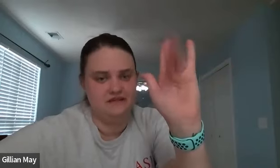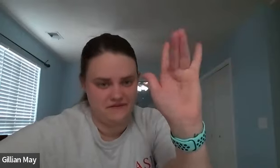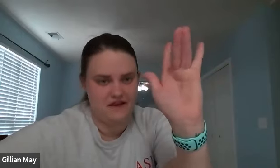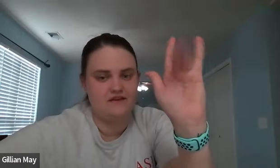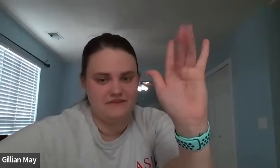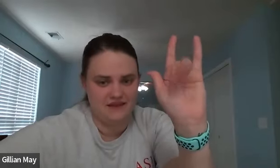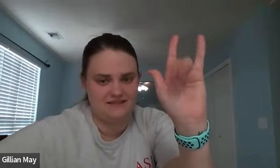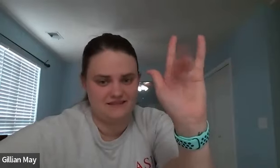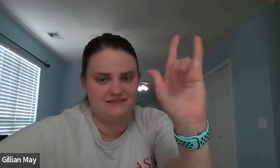25. Yes.